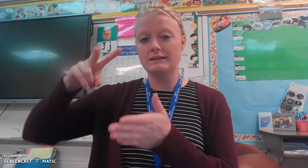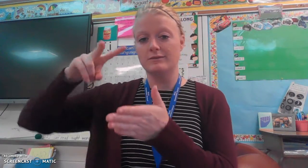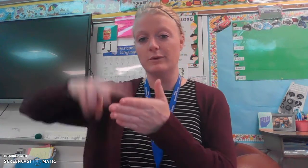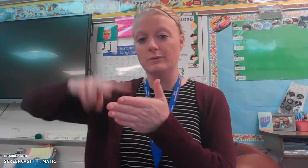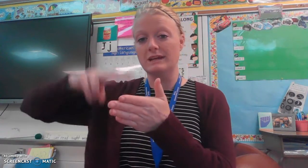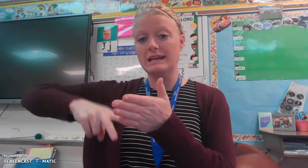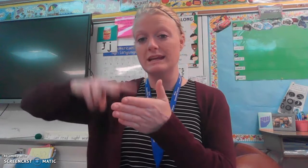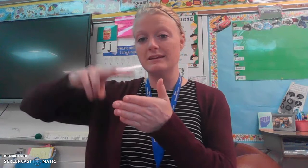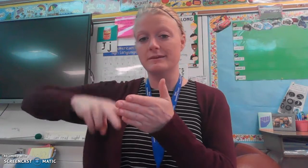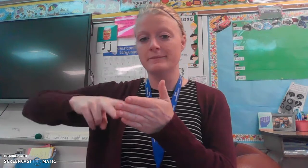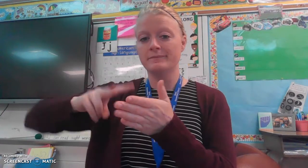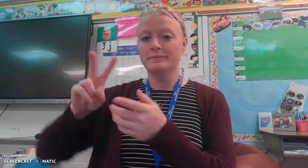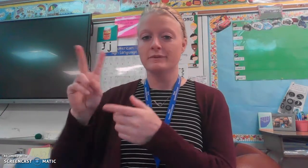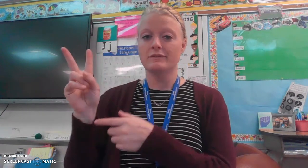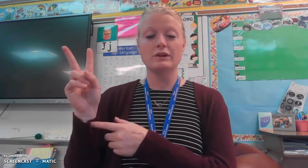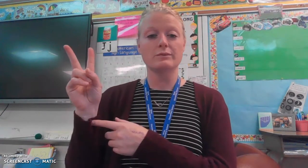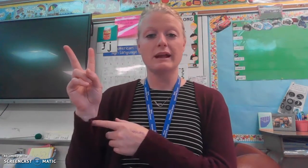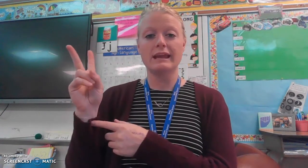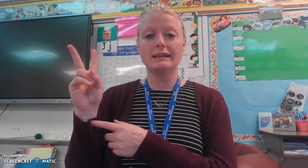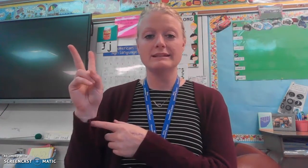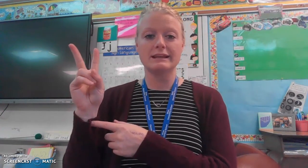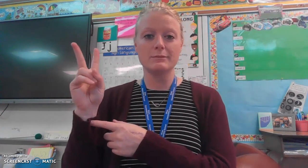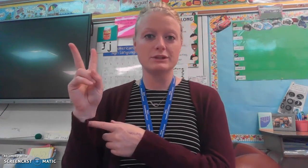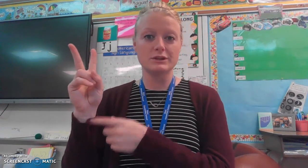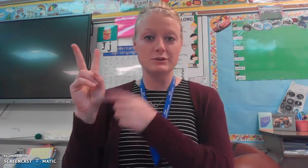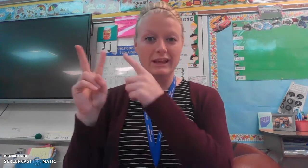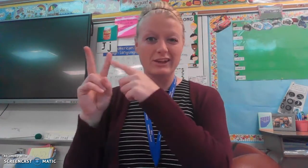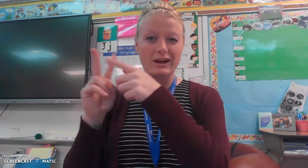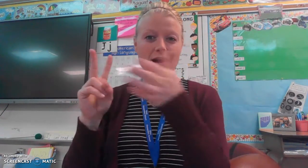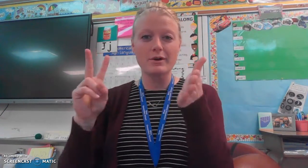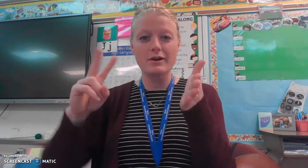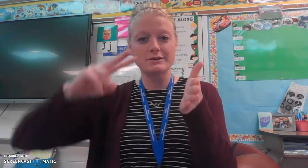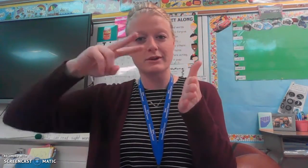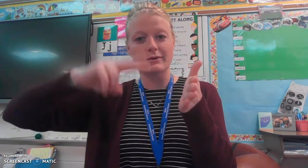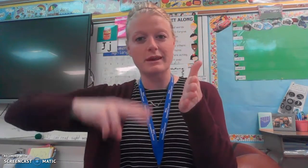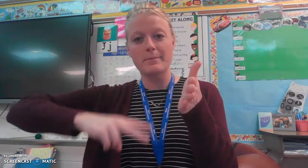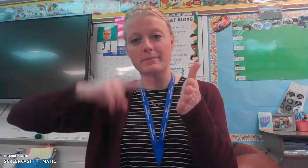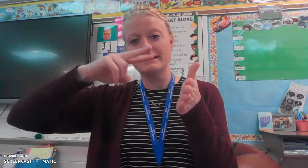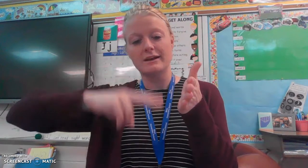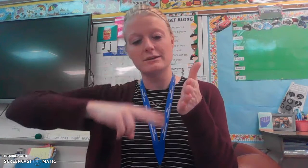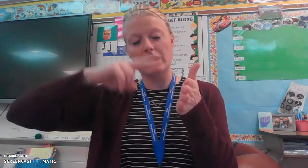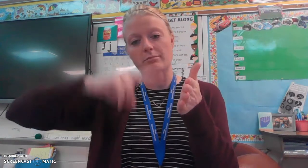It's for read. So your right hand is the number 2, like your eyeballs are going up and down the